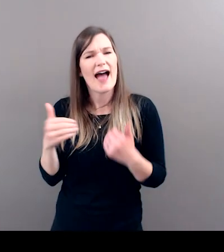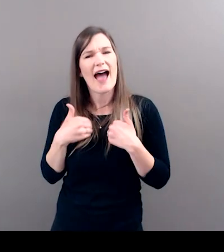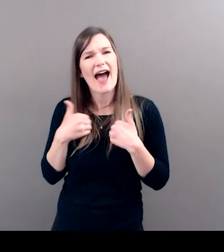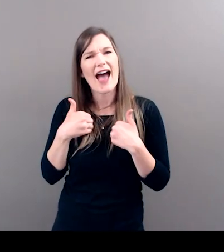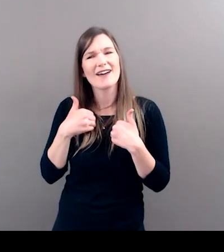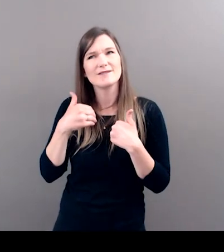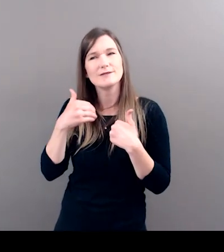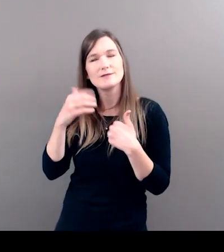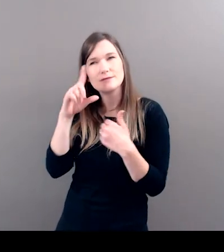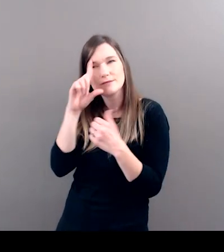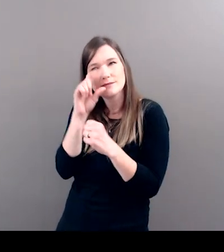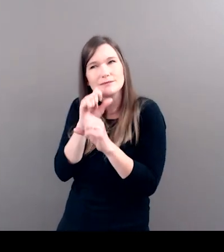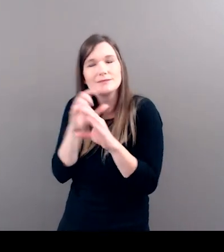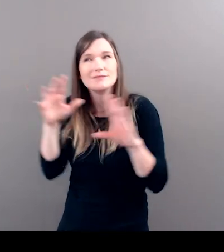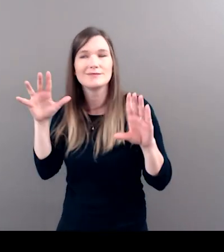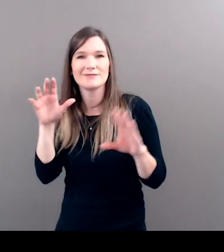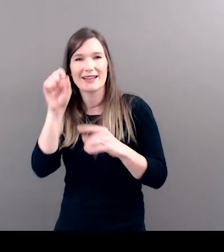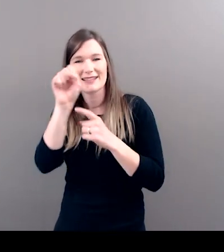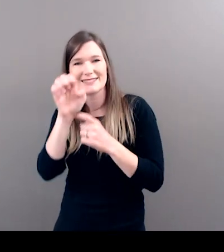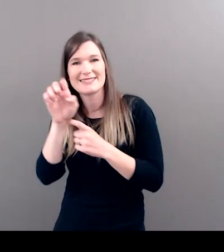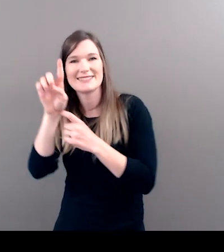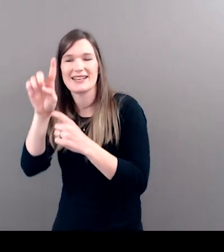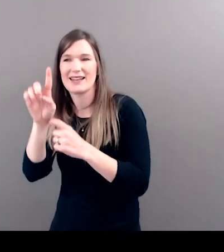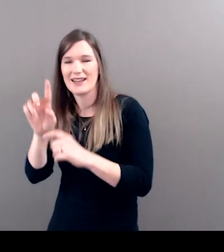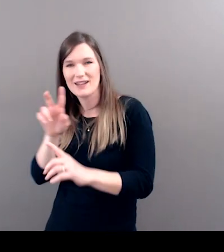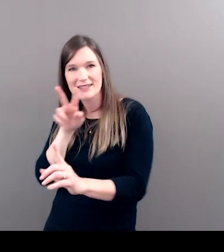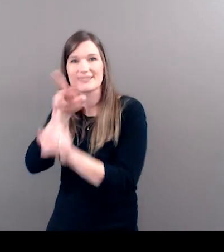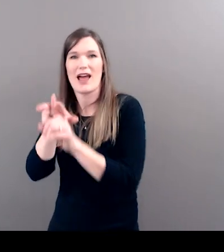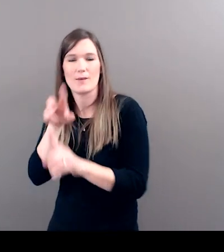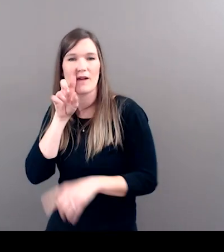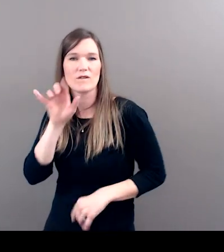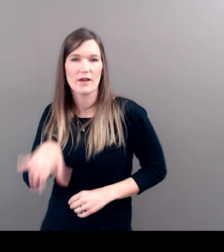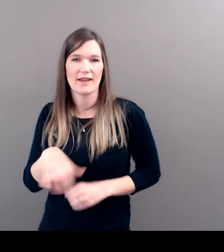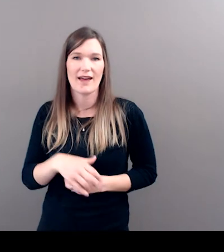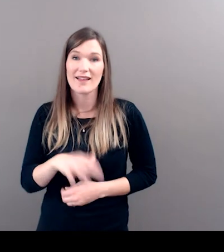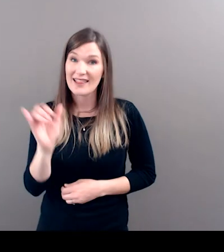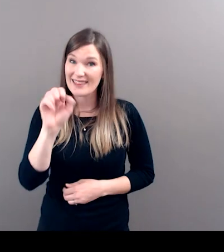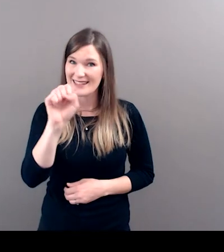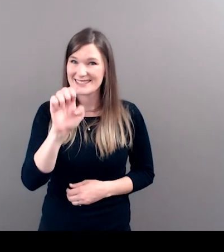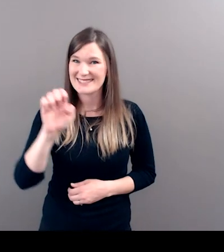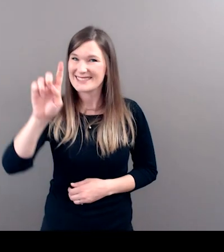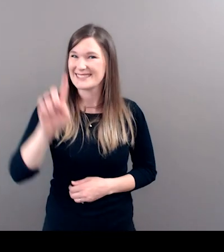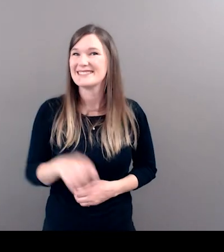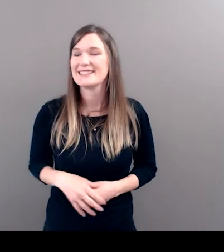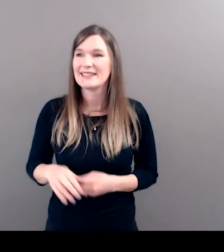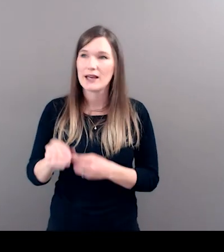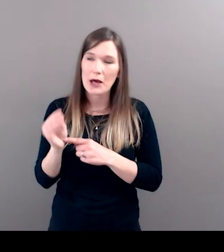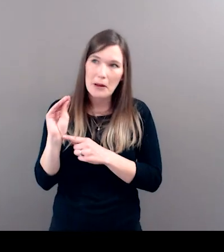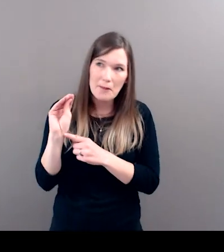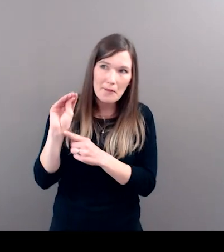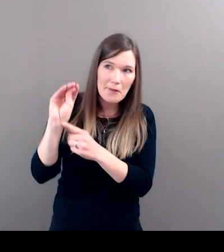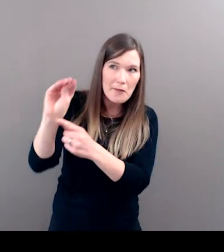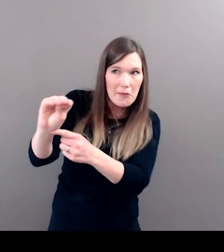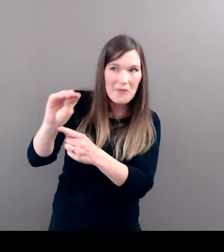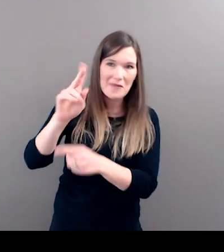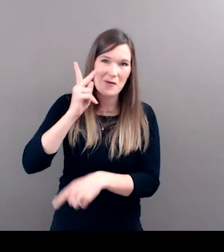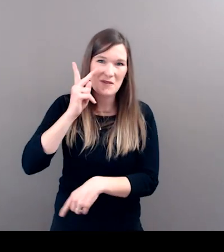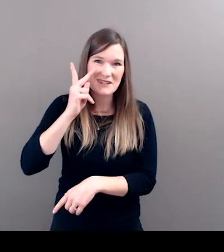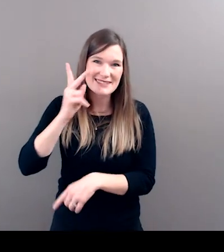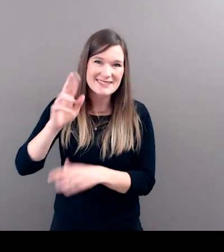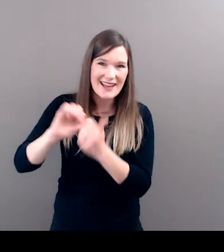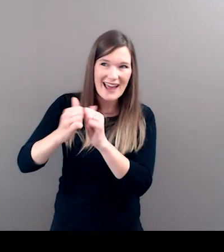God, I want you to increase my faith. God, I want you to bless my family. I want you to bring healing to my family. Attach